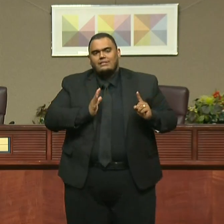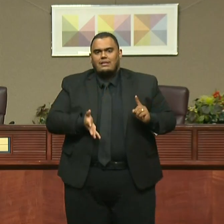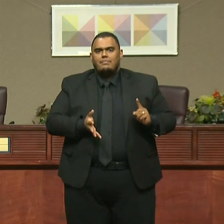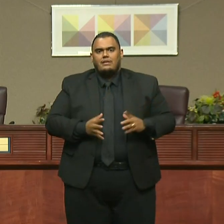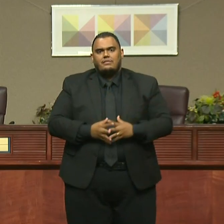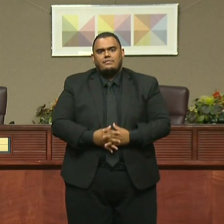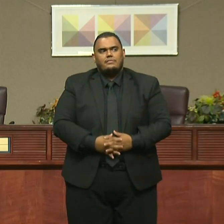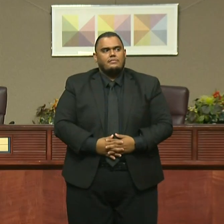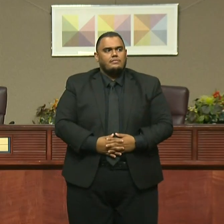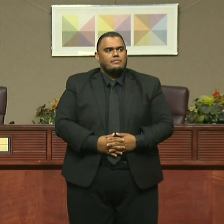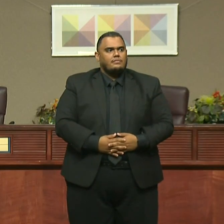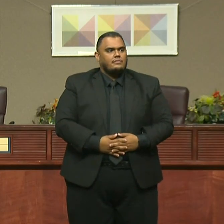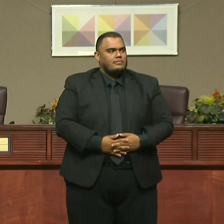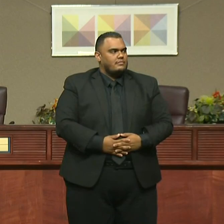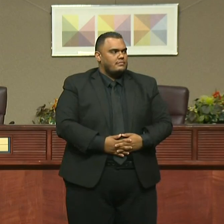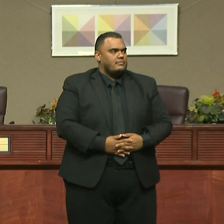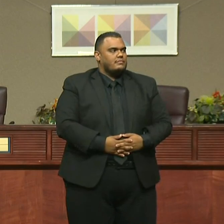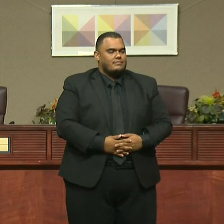The